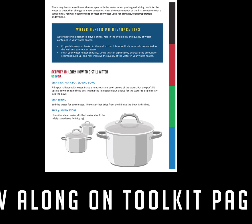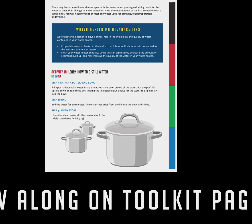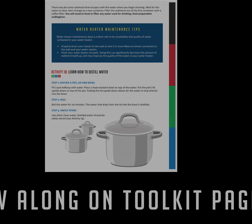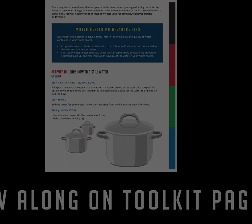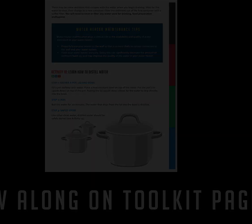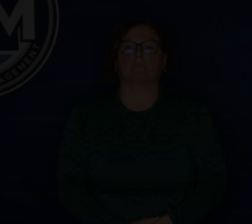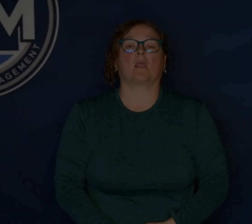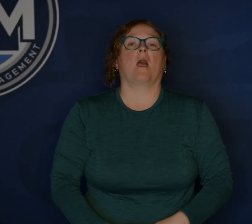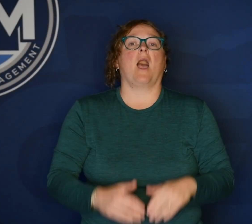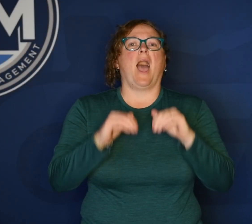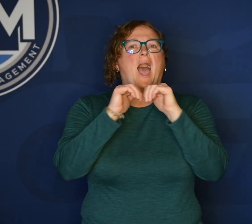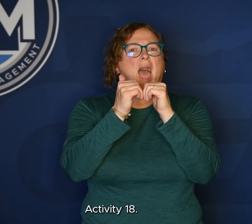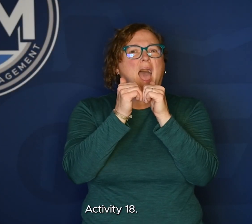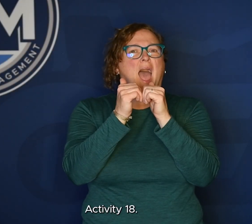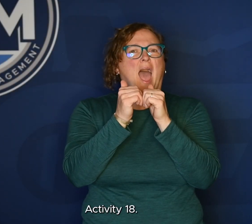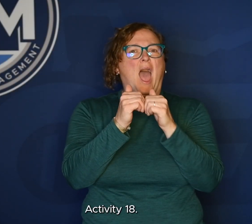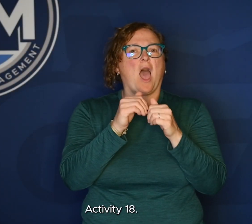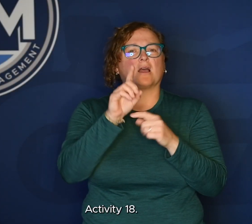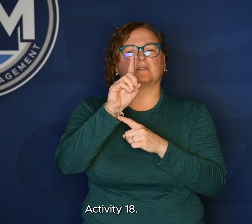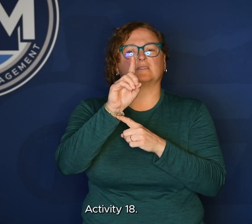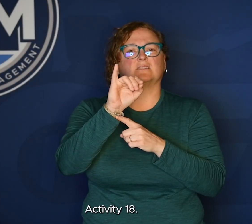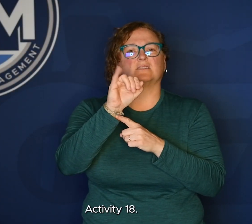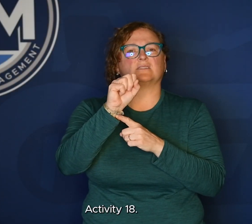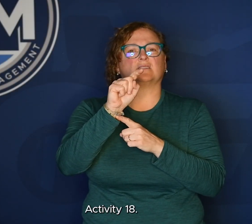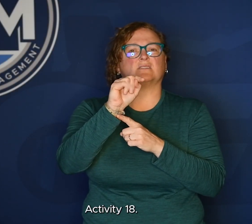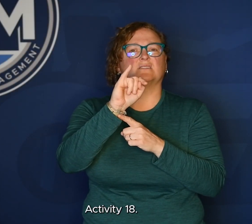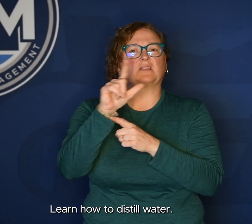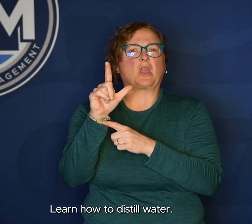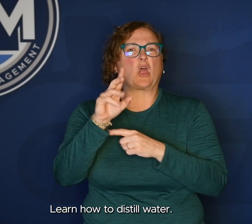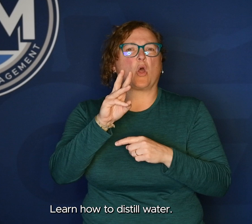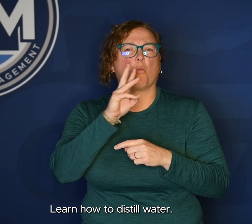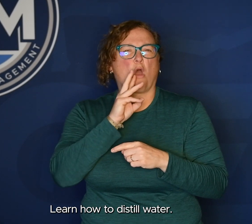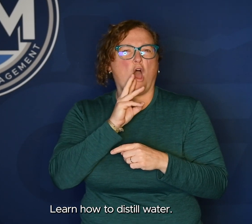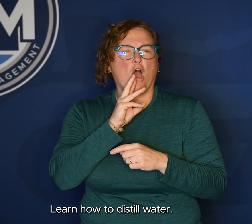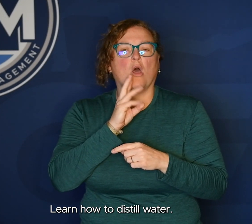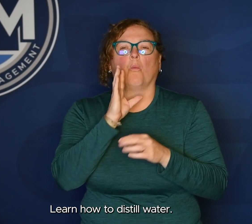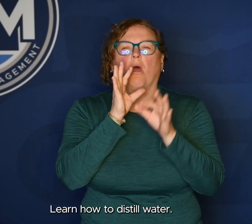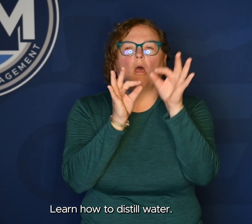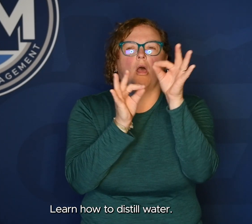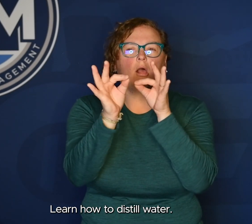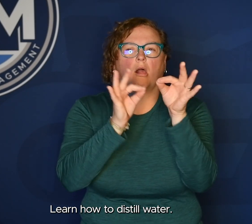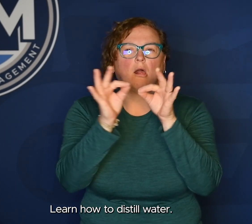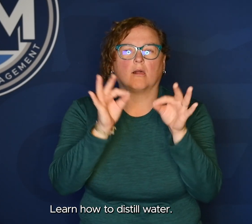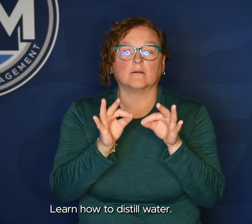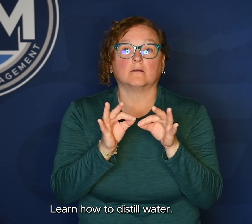73. Activity 18. Learn how to distill water.